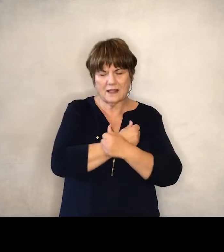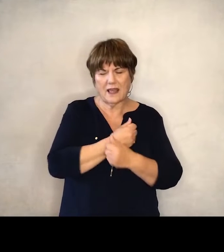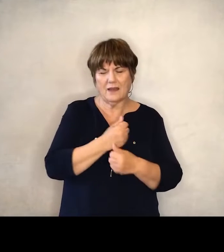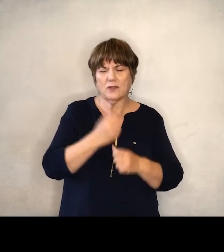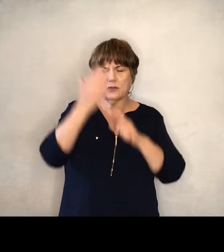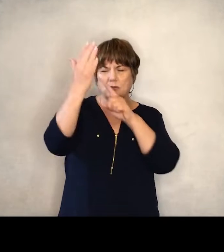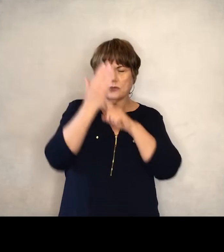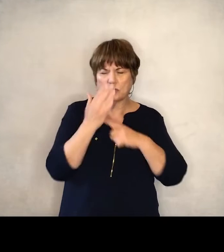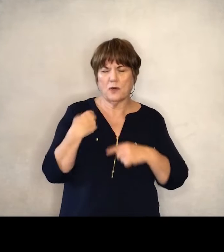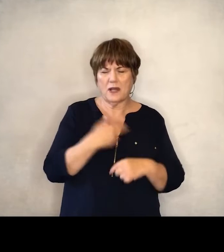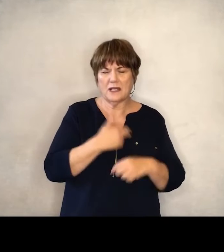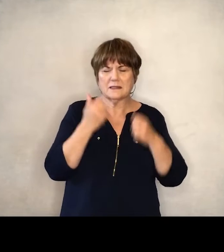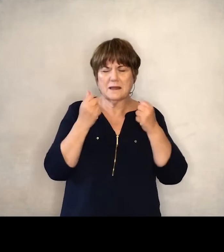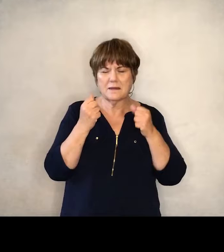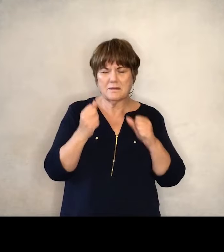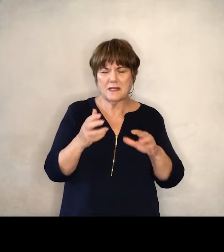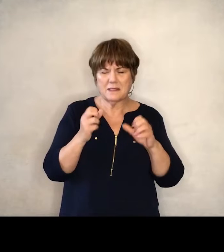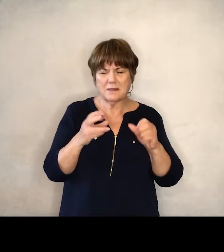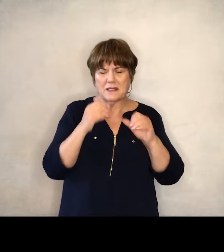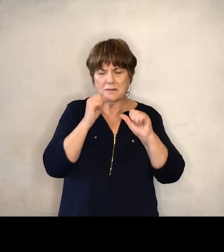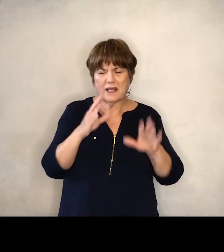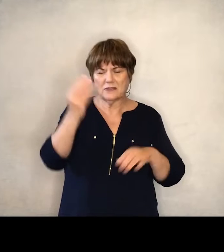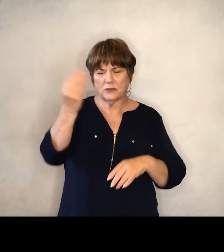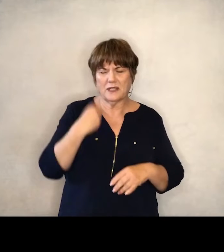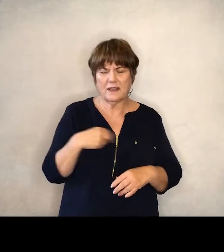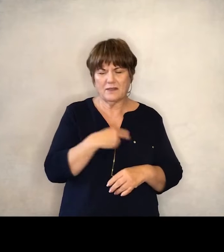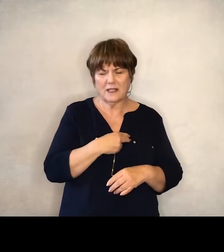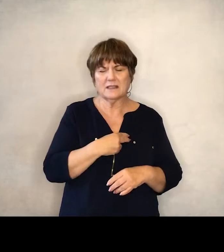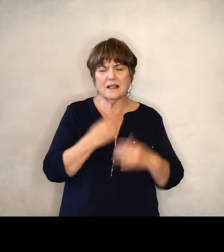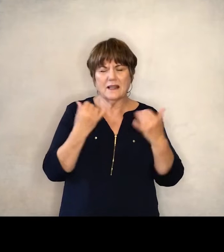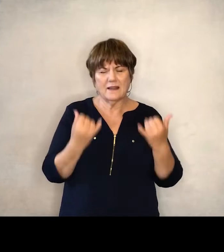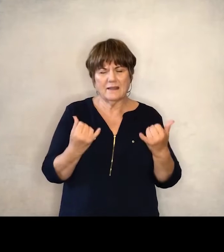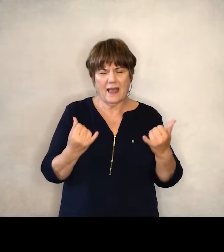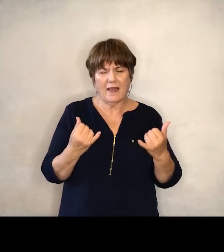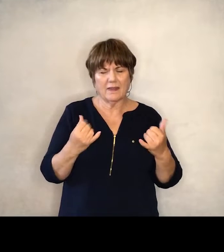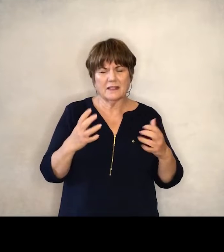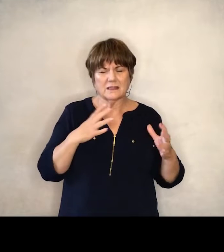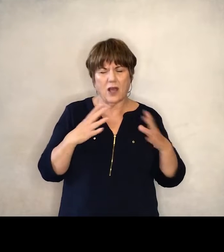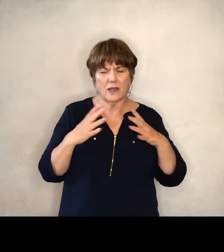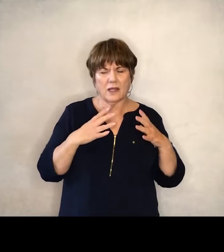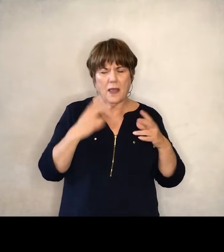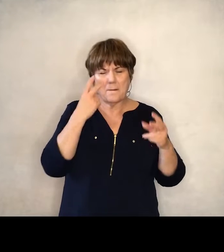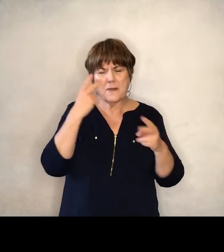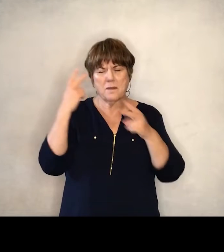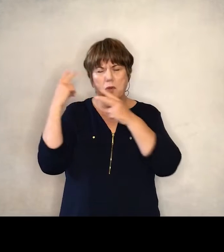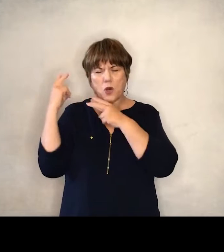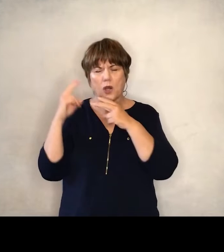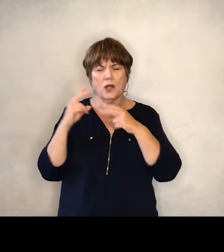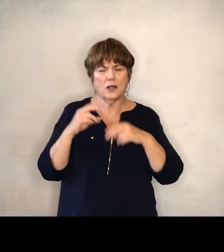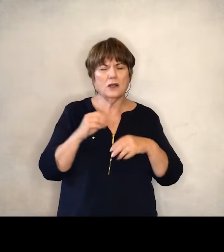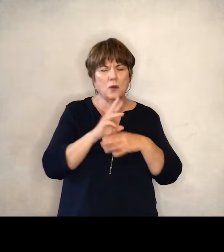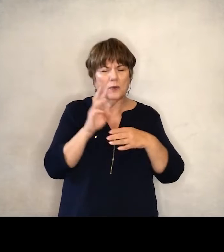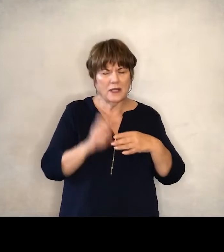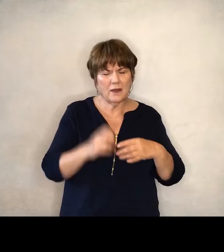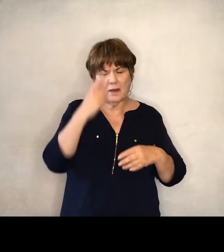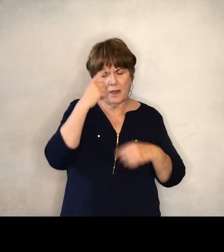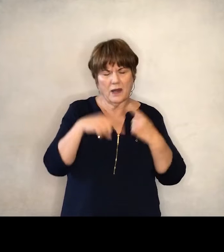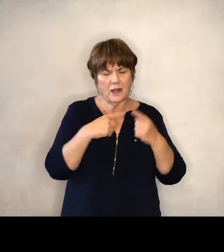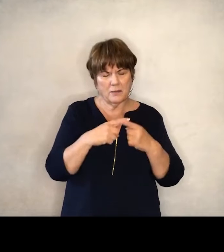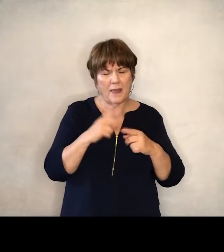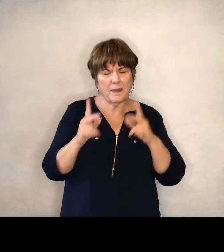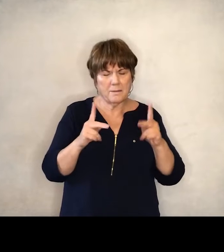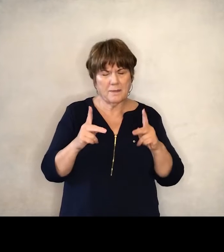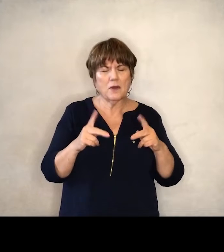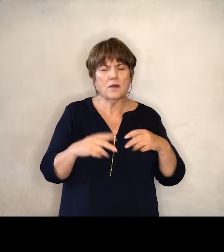give us. On this Memorial Day weekend, we think of all those who fought and died for our country and thank